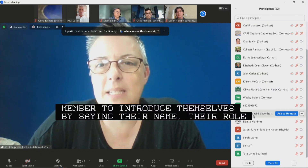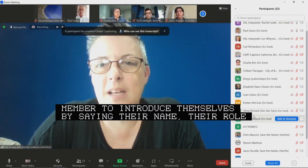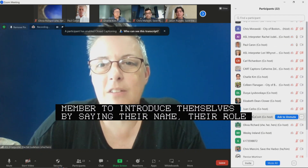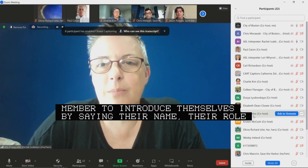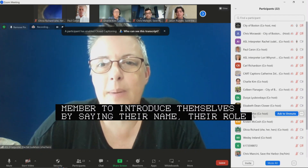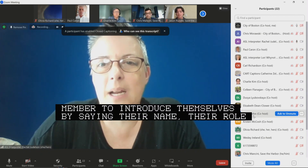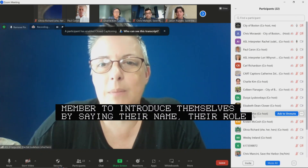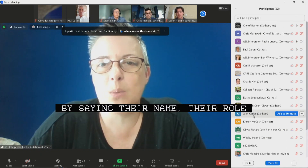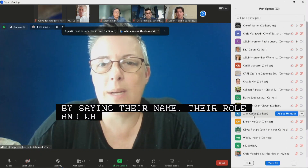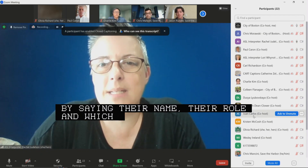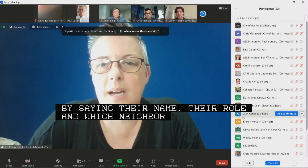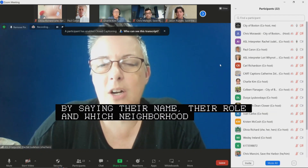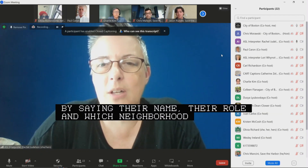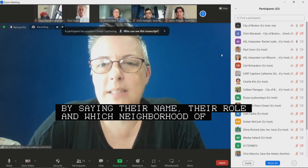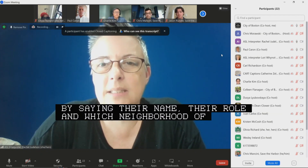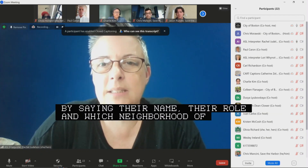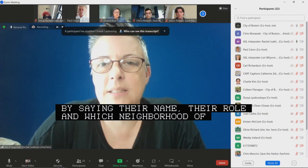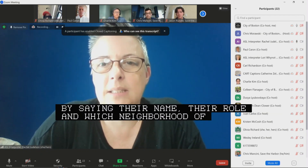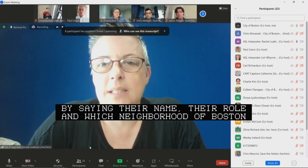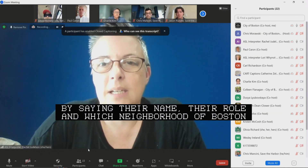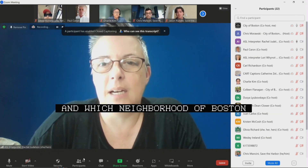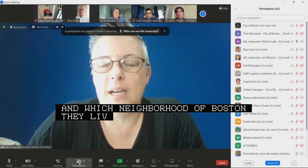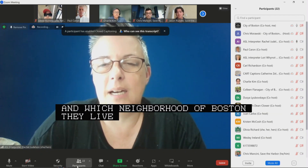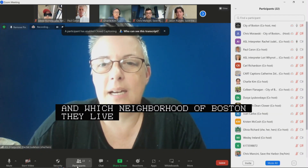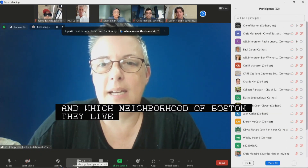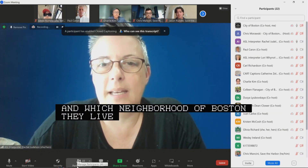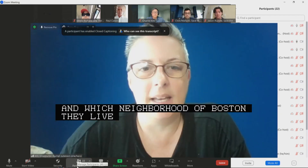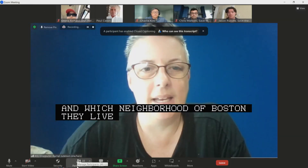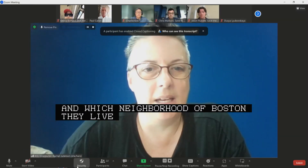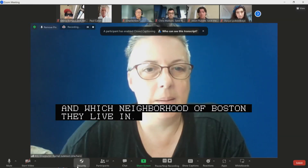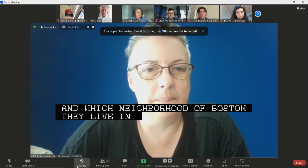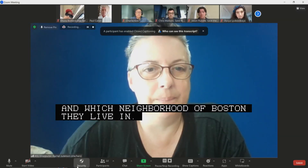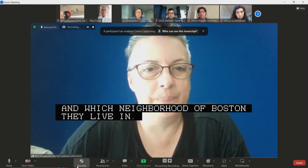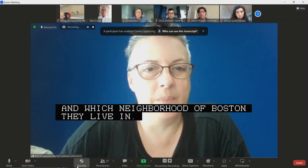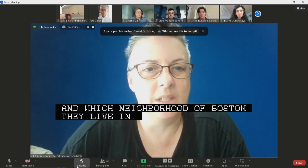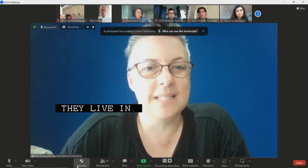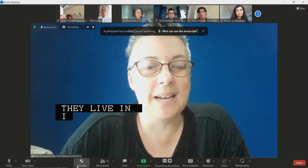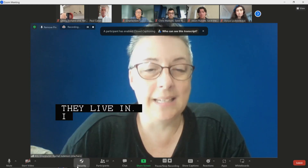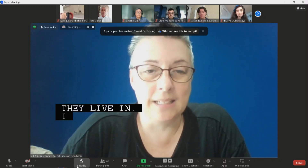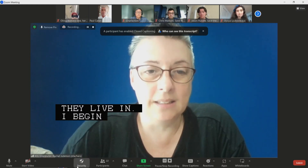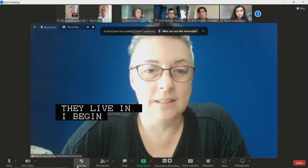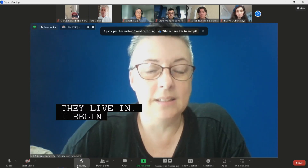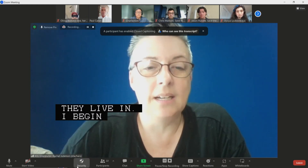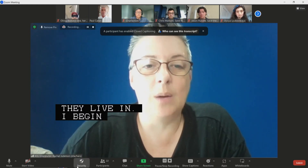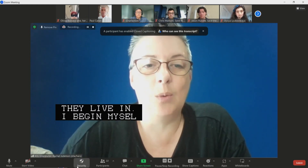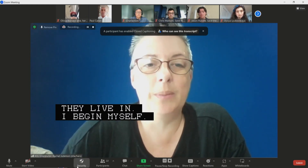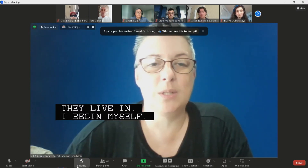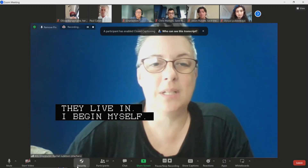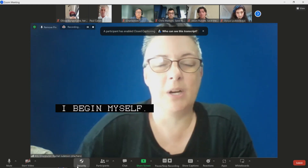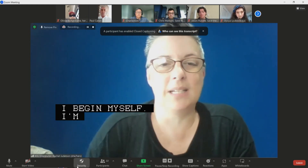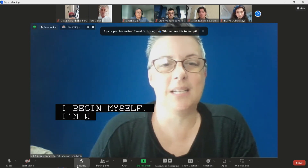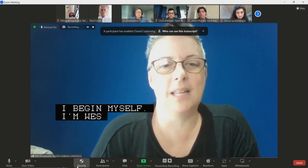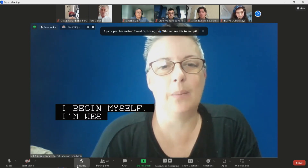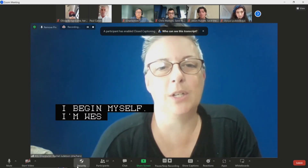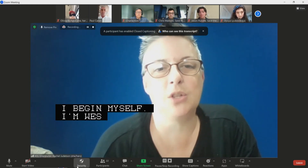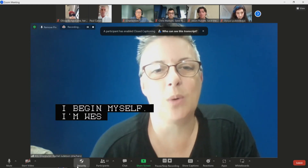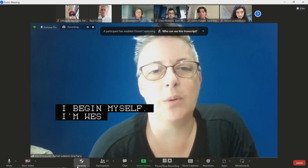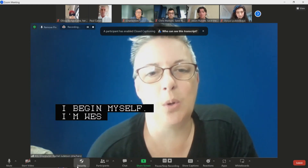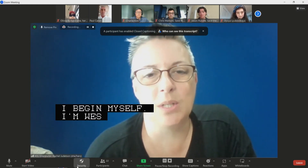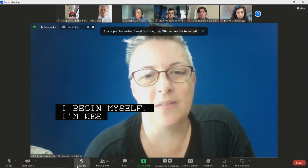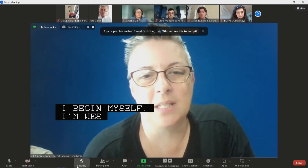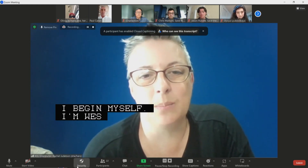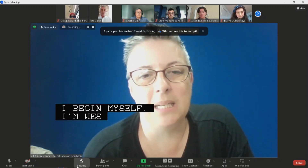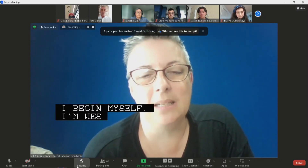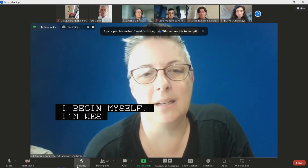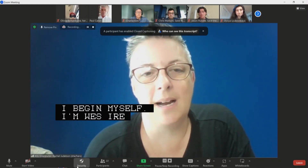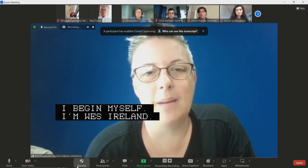begin myself. My name is Wes Ireland. I am signing. I will be using American Sign Language throughout